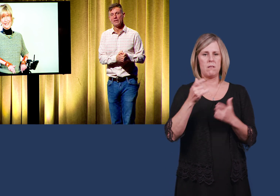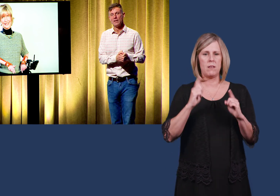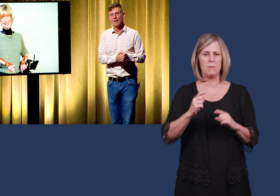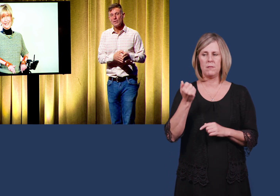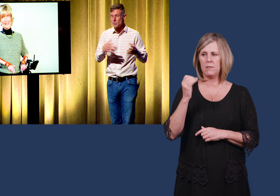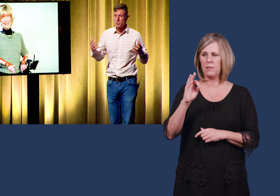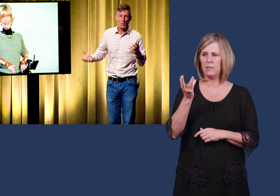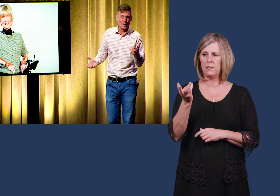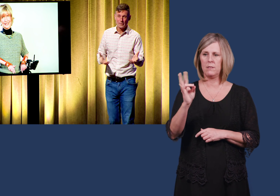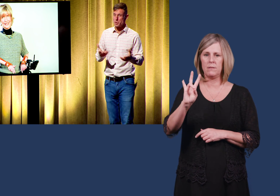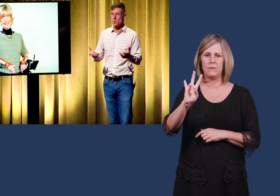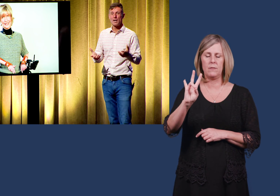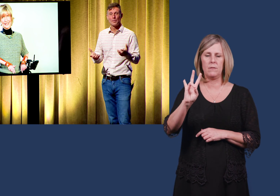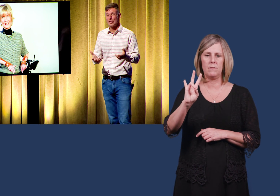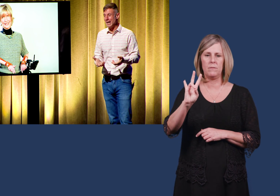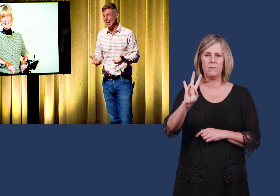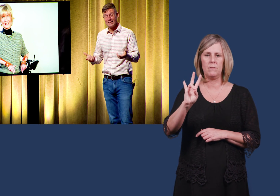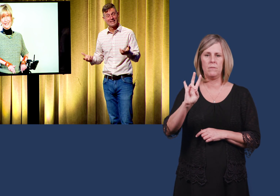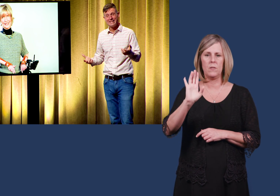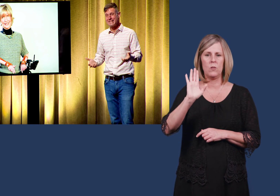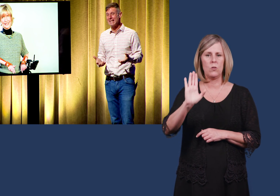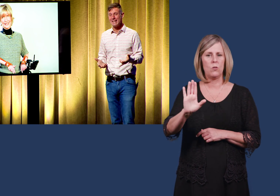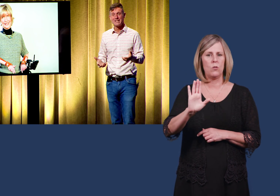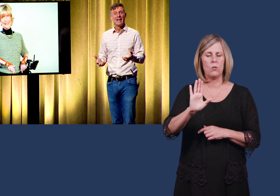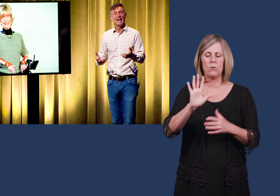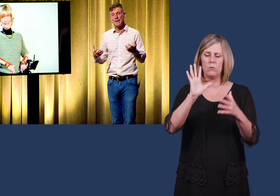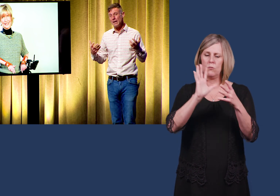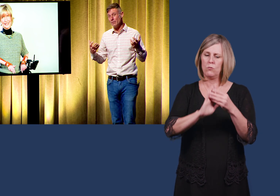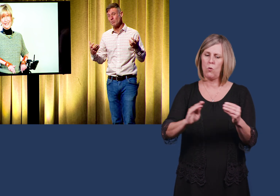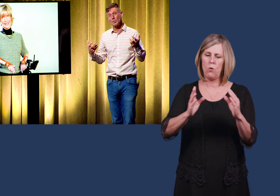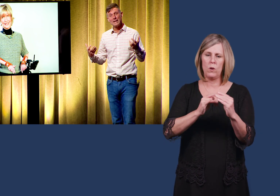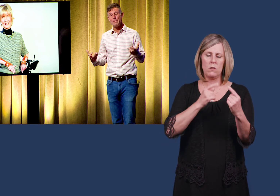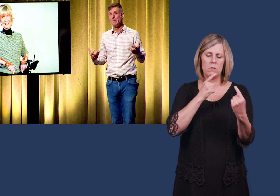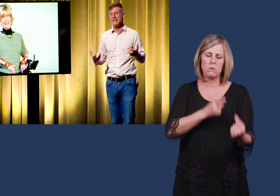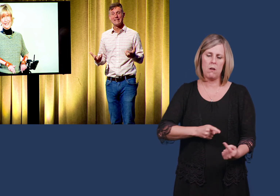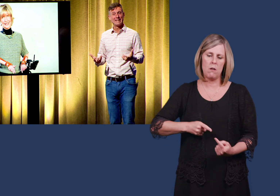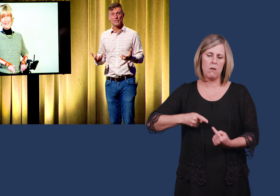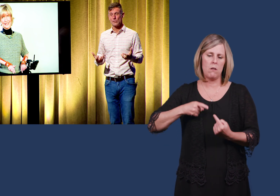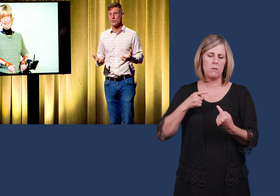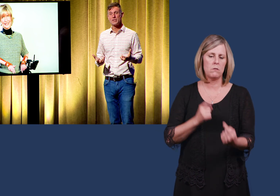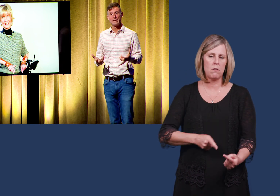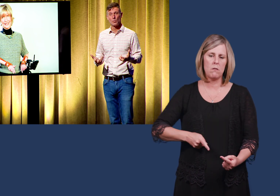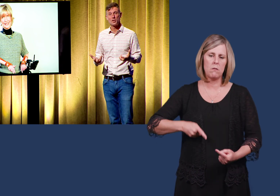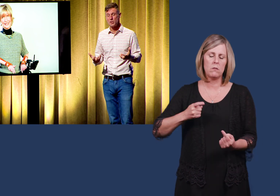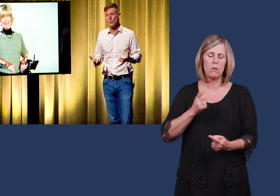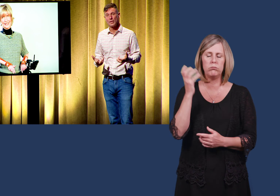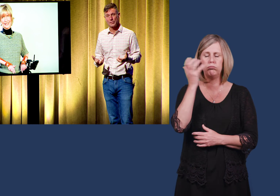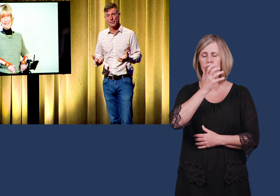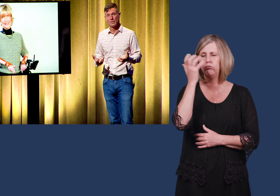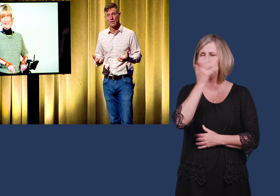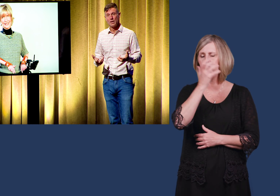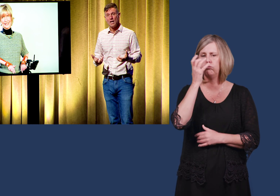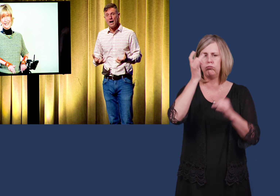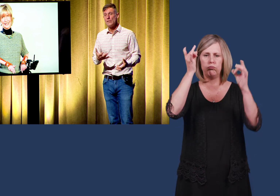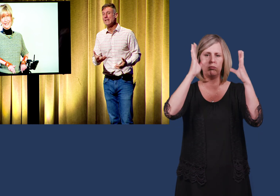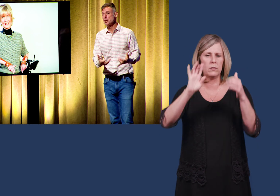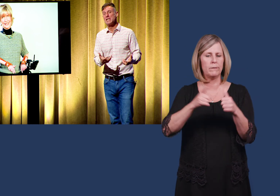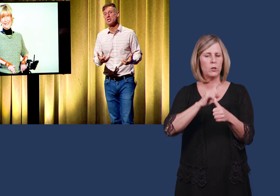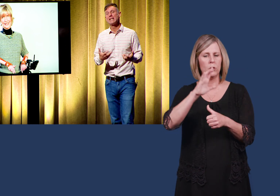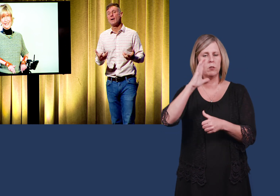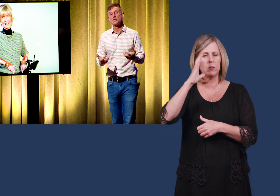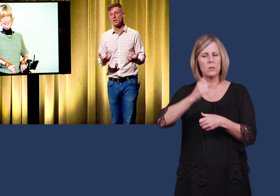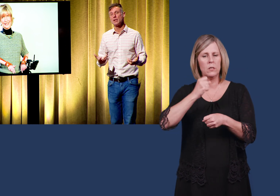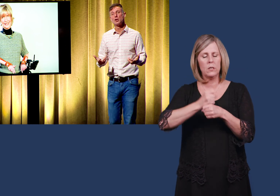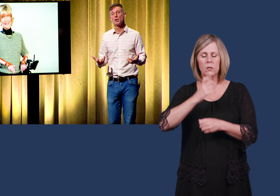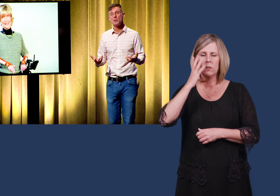1967. The story of her struggle with that is intense and pretty amazing in that first year, what she went through. Eventually,